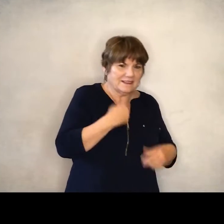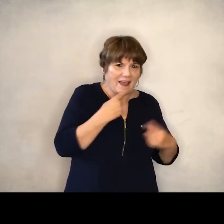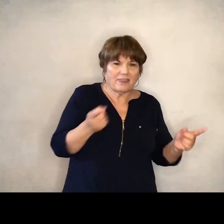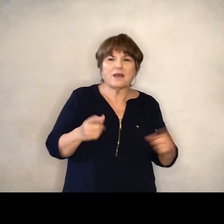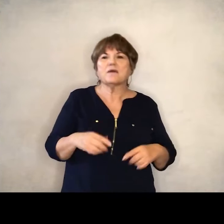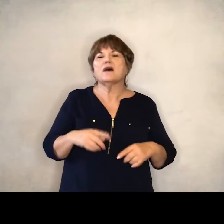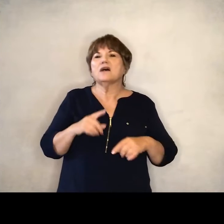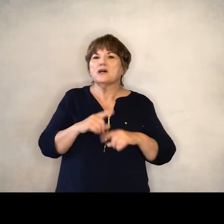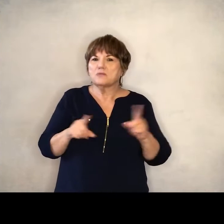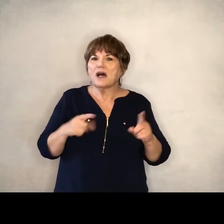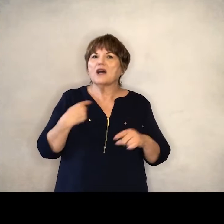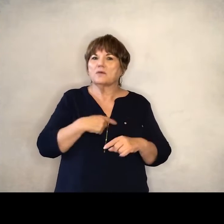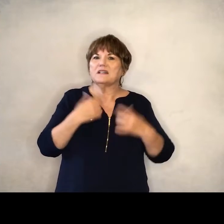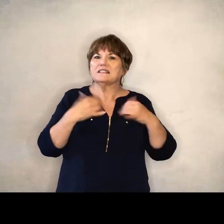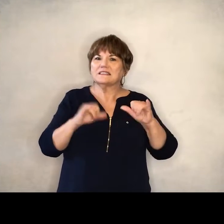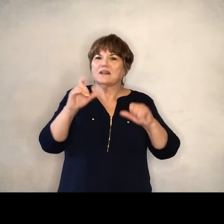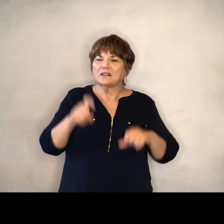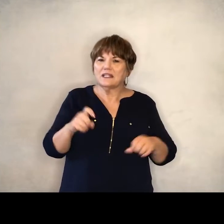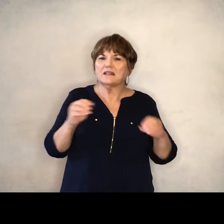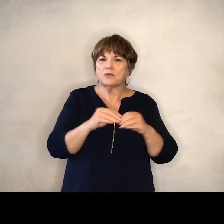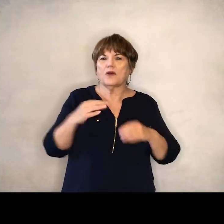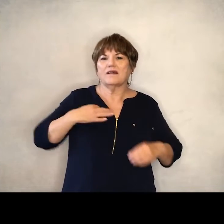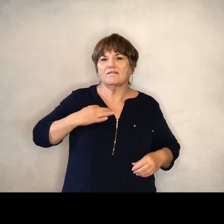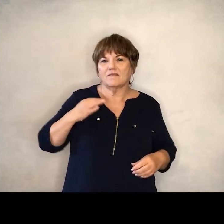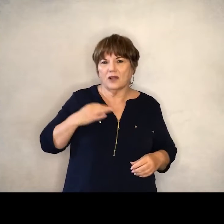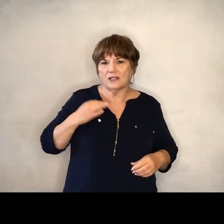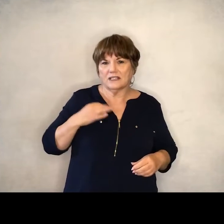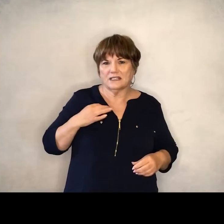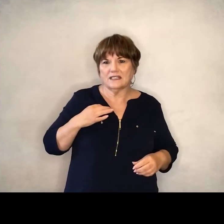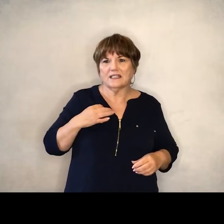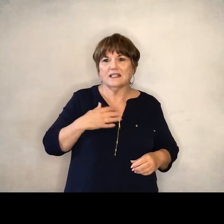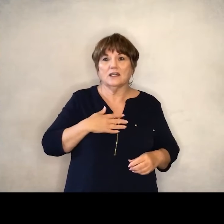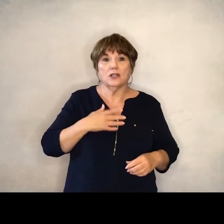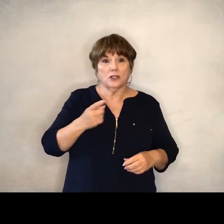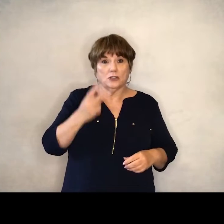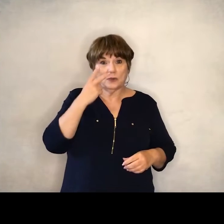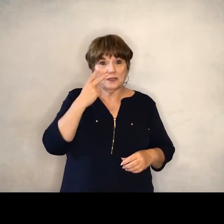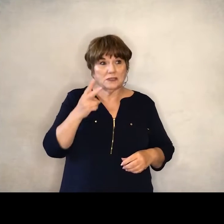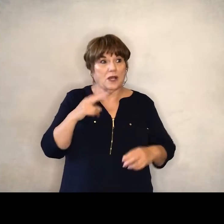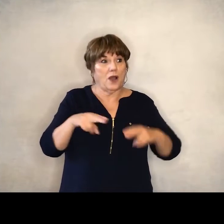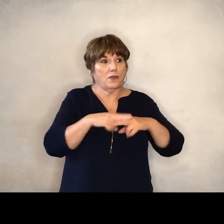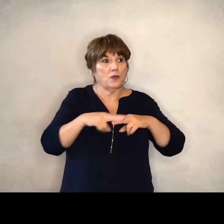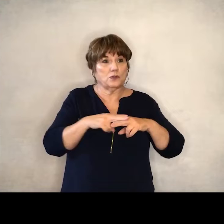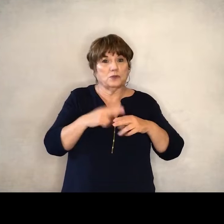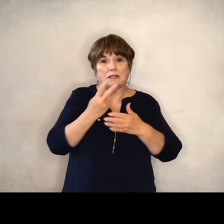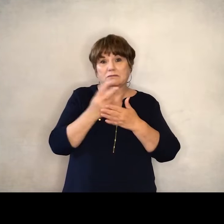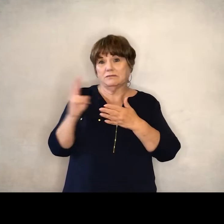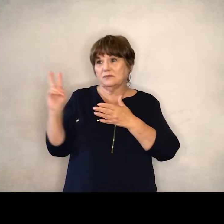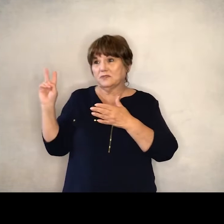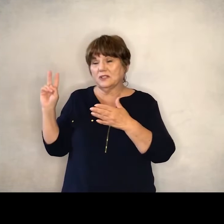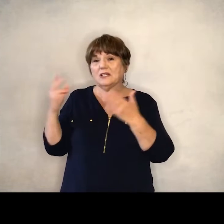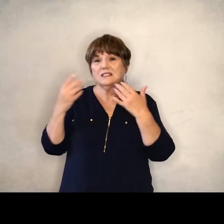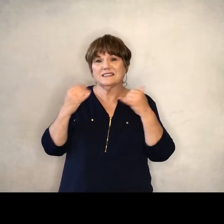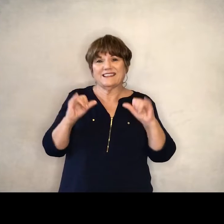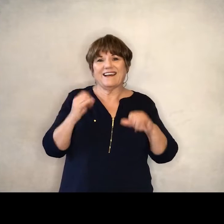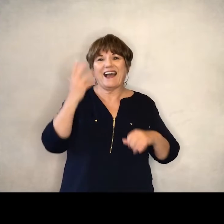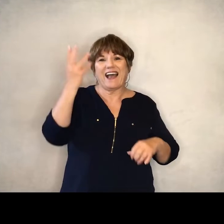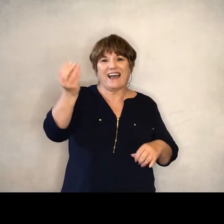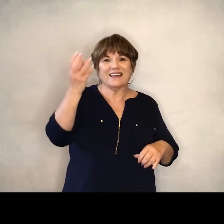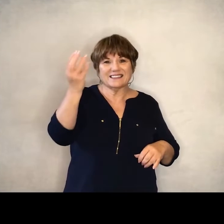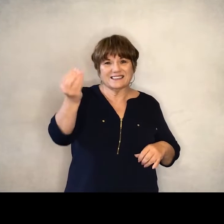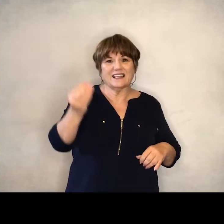still need more. The moving train that you saw a couple weeks ago should still be outside. There's two QR